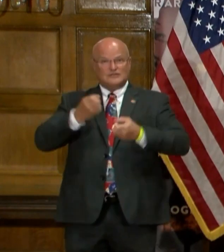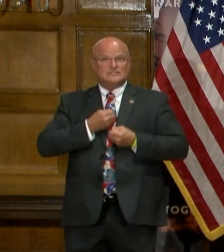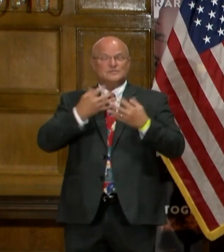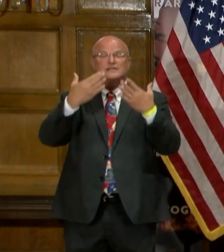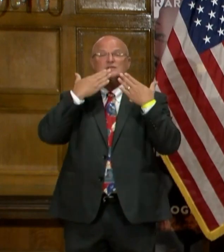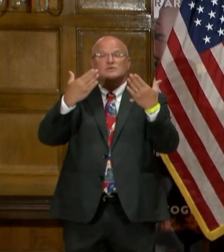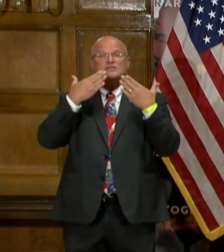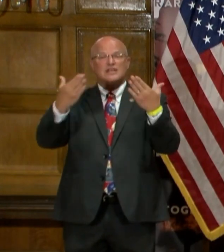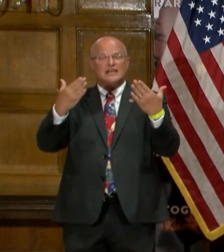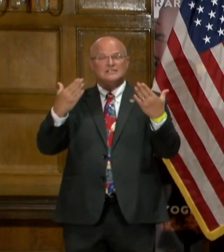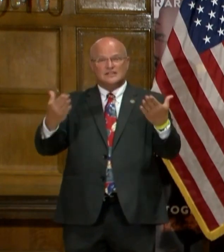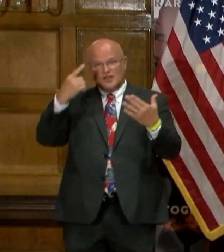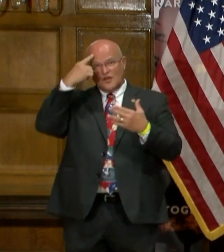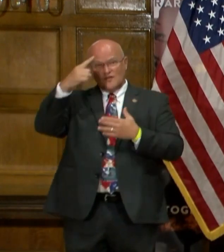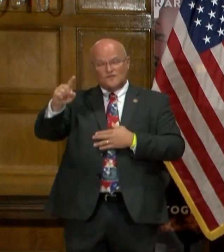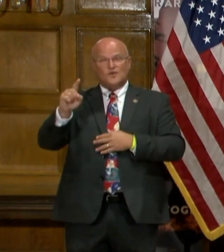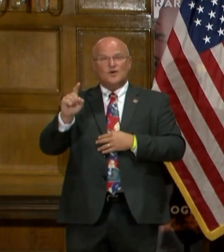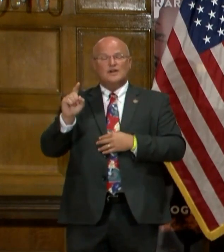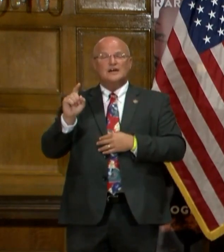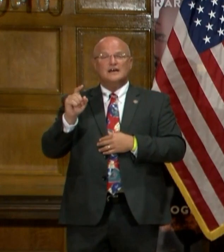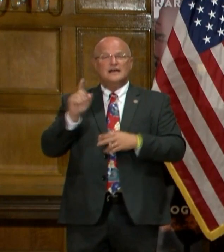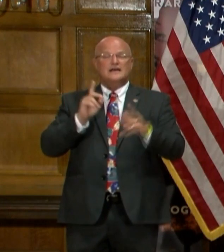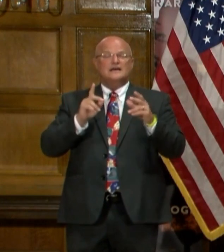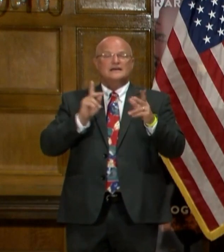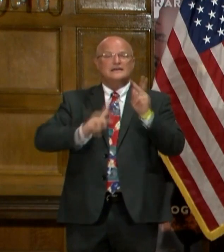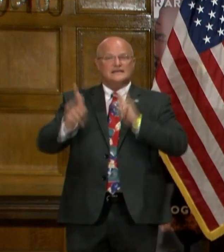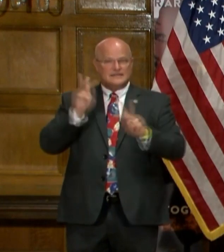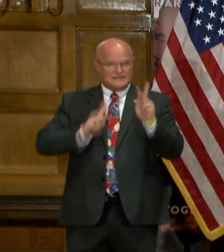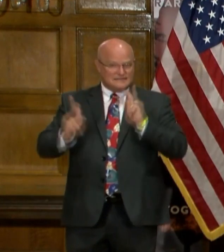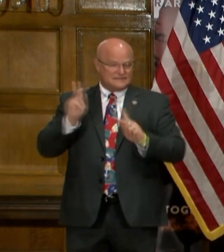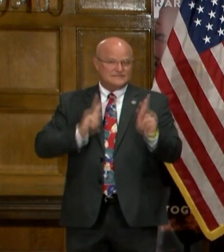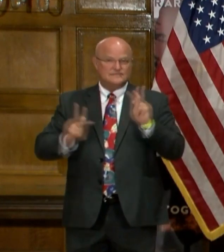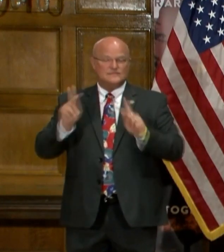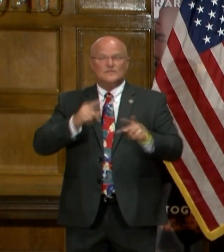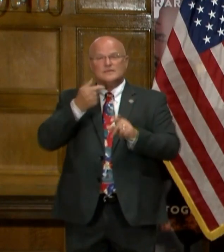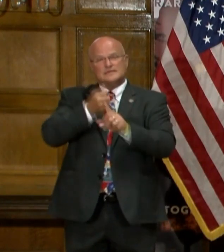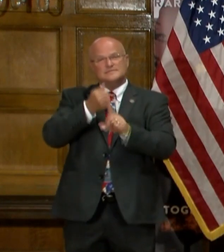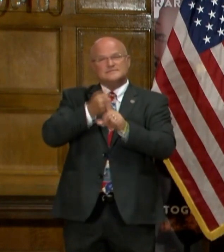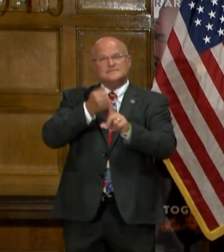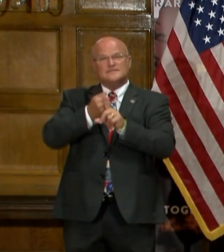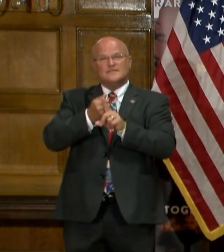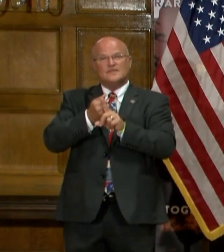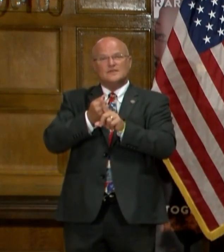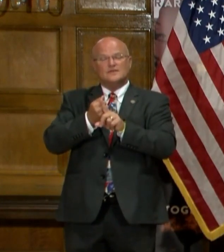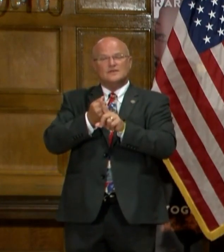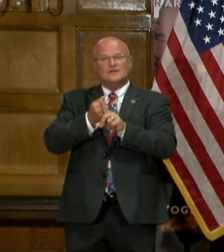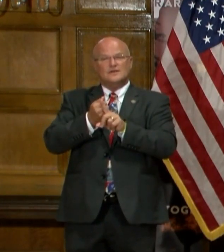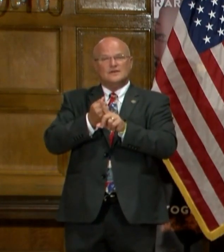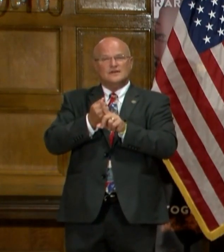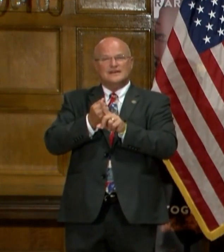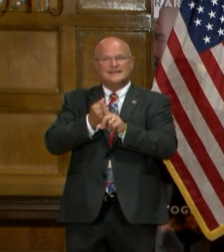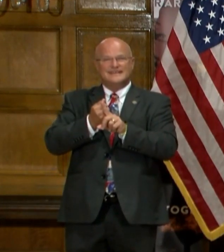express appreciation to those who have that